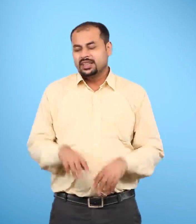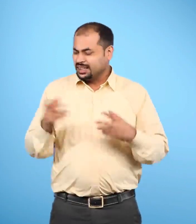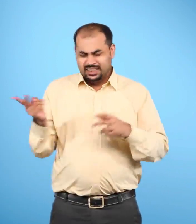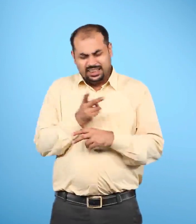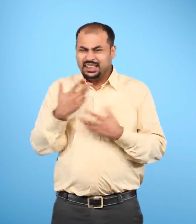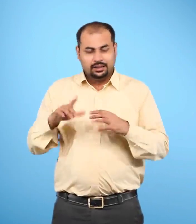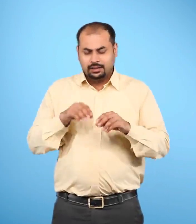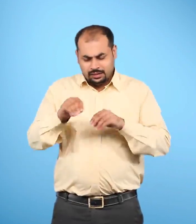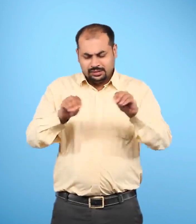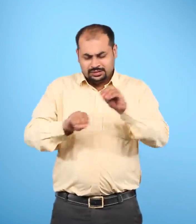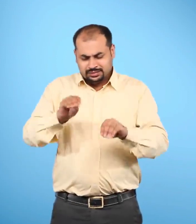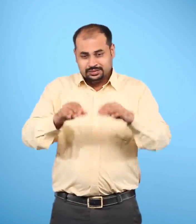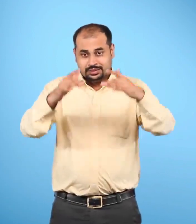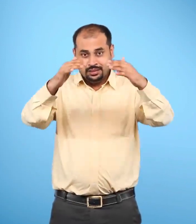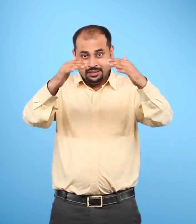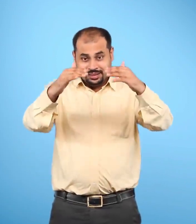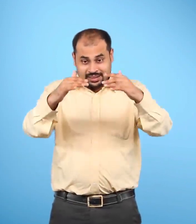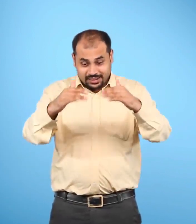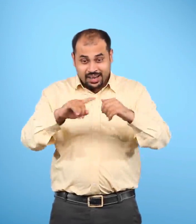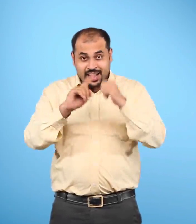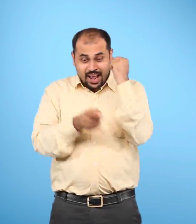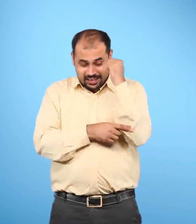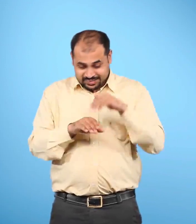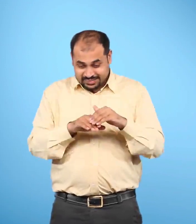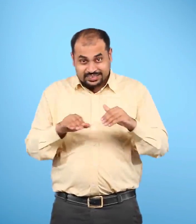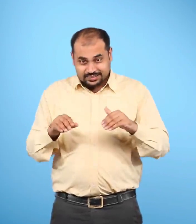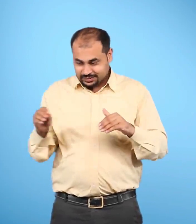Whoever puts the last piece wins.